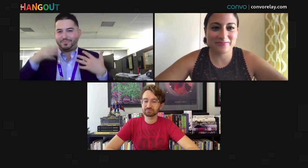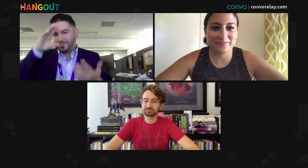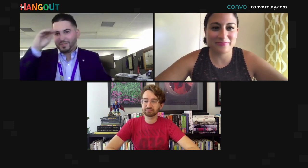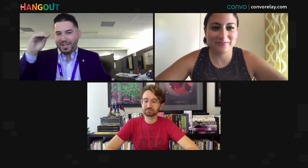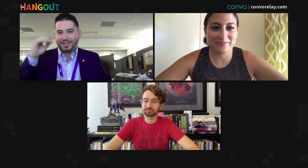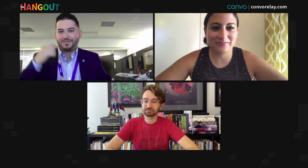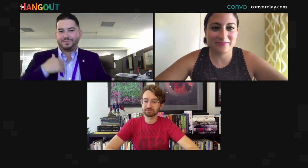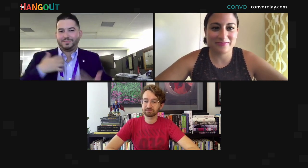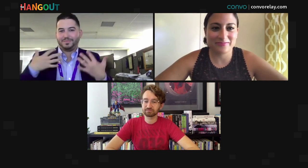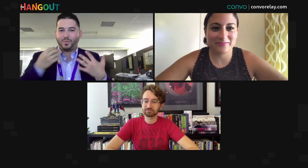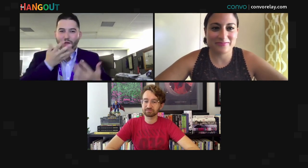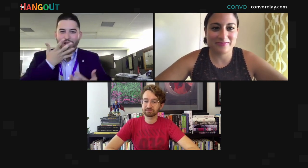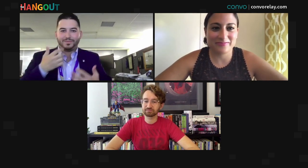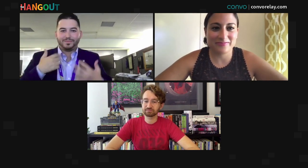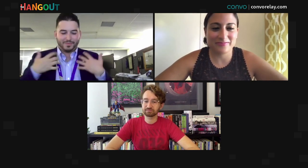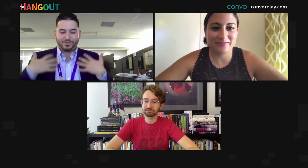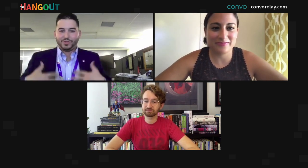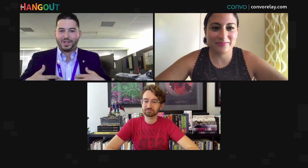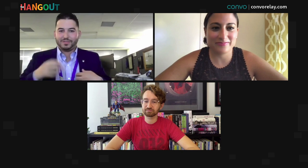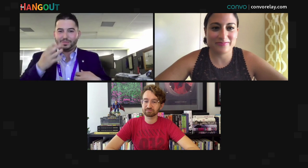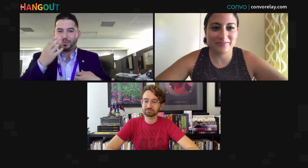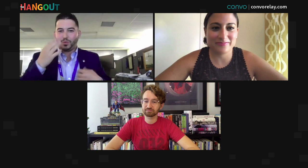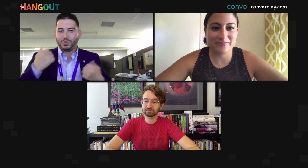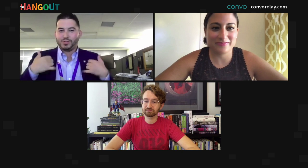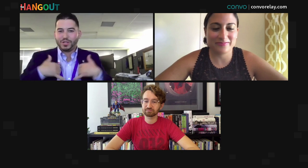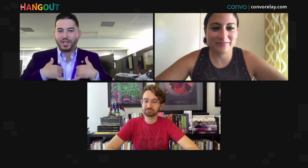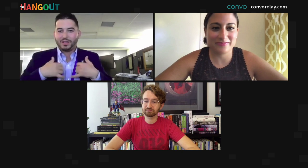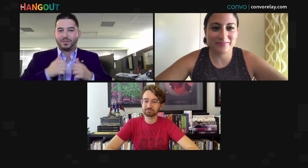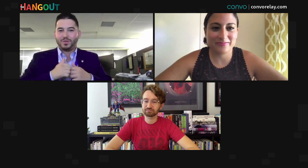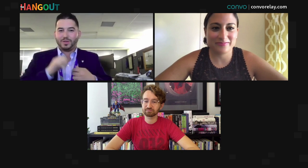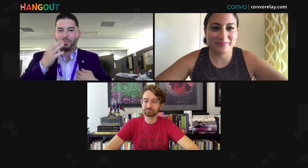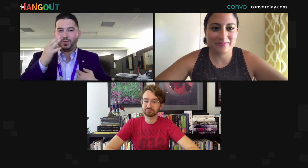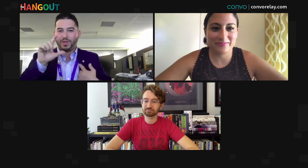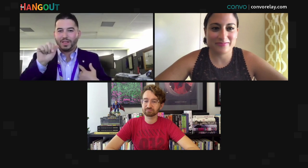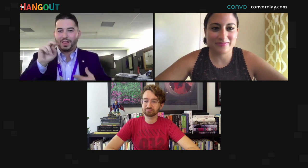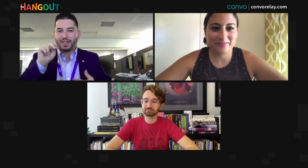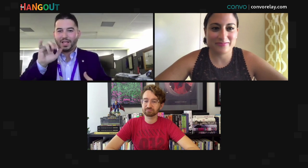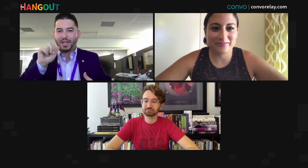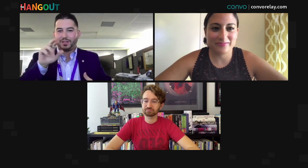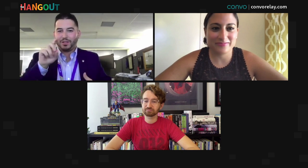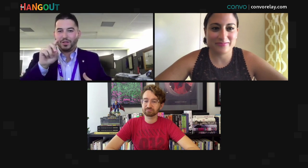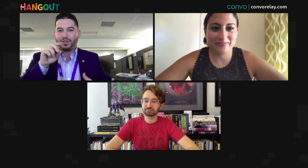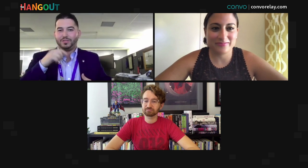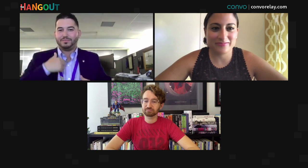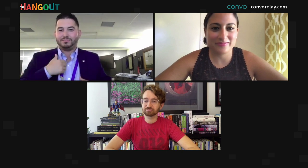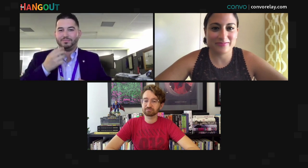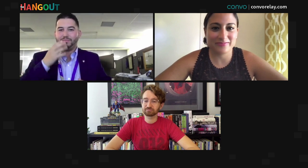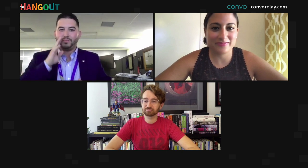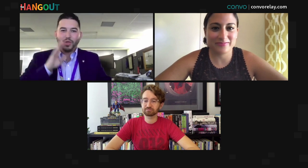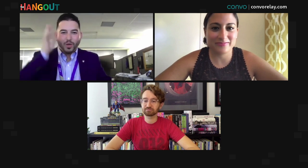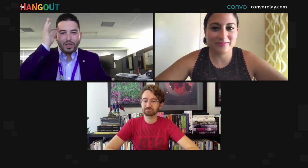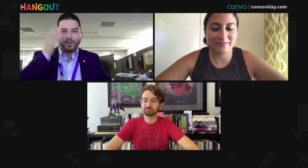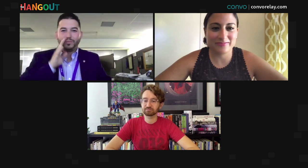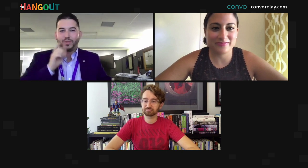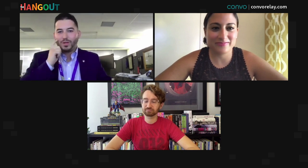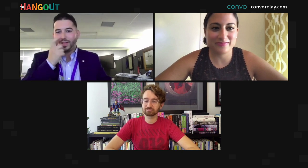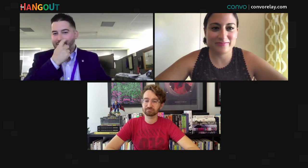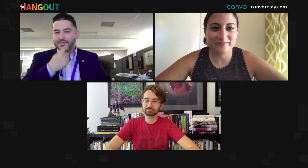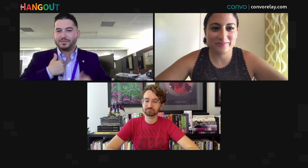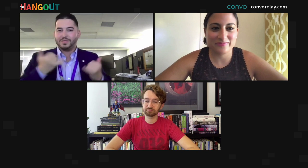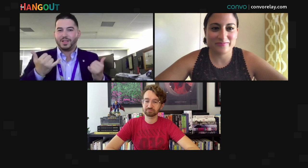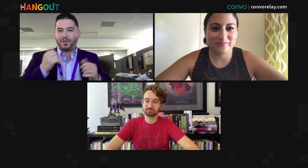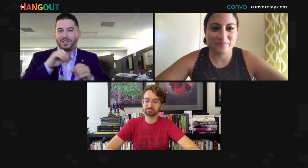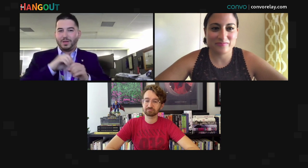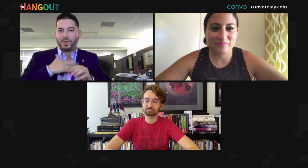Giovanni, and I'm a male. I'm white. I have a blue jacket on with a blue lanyard,